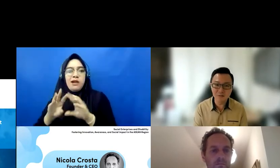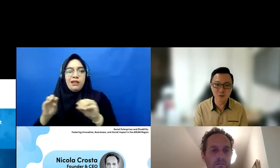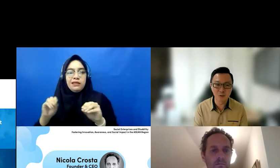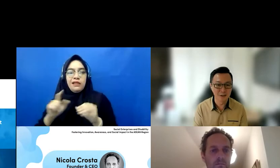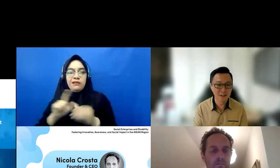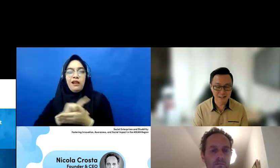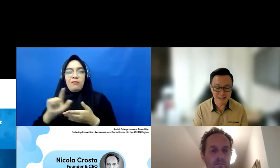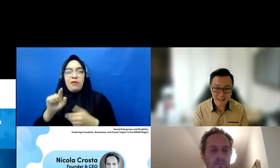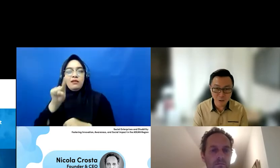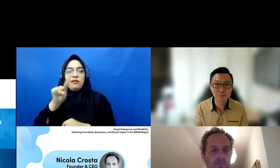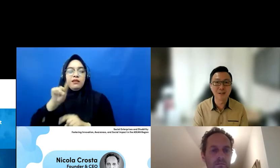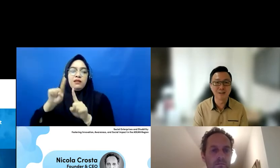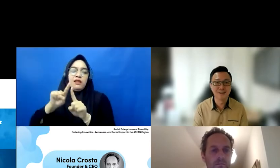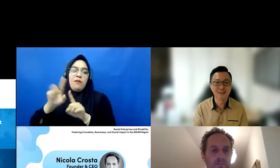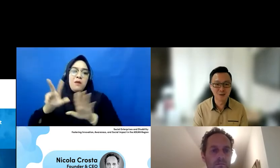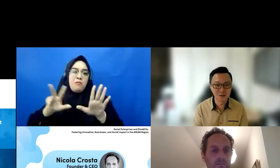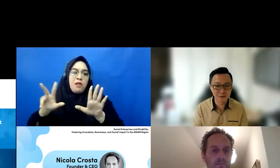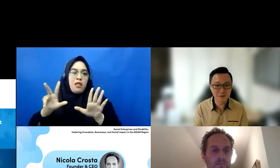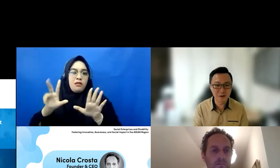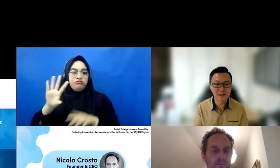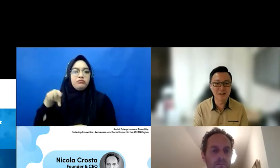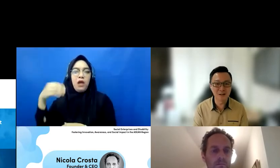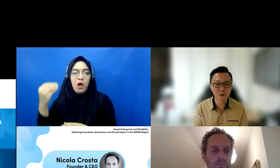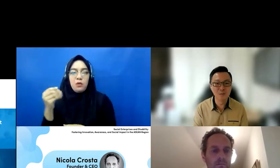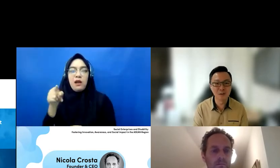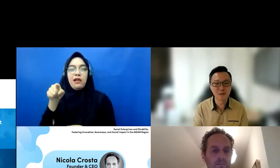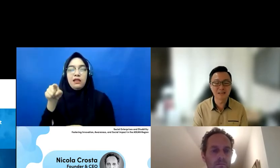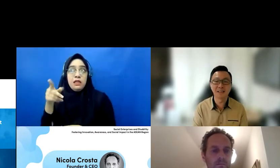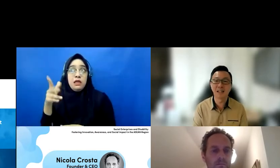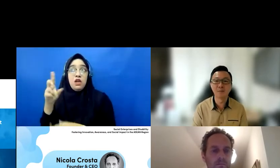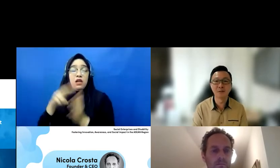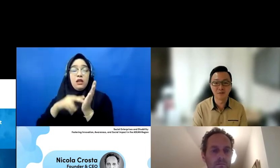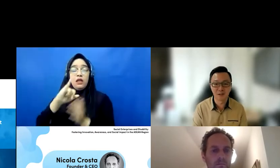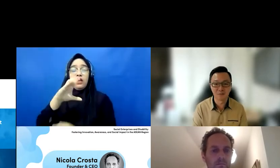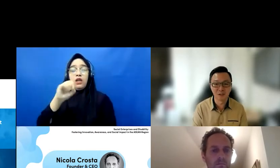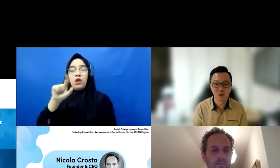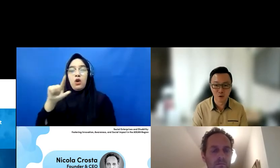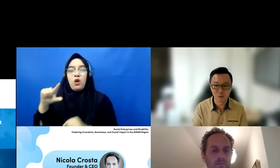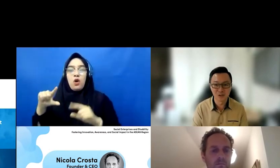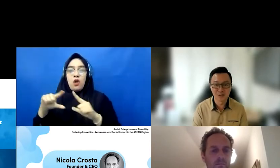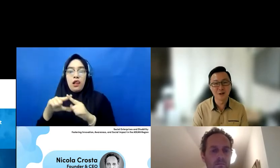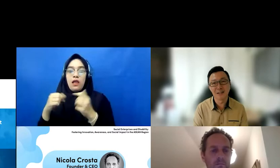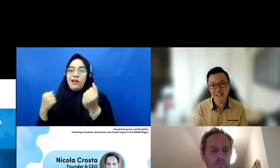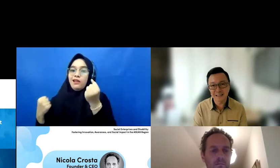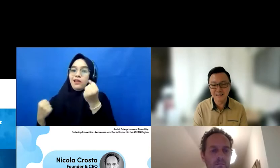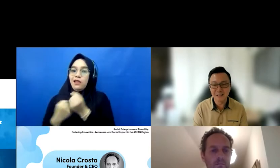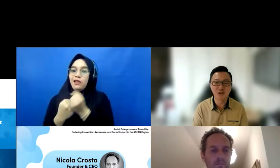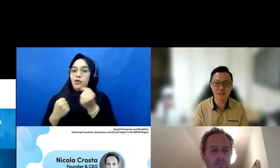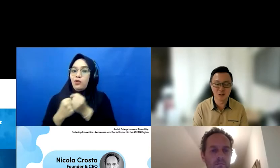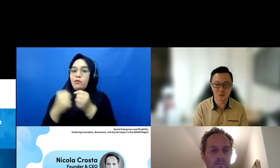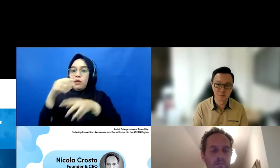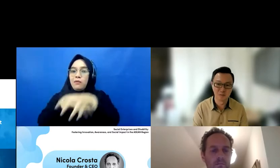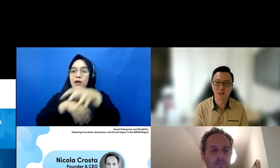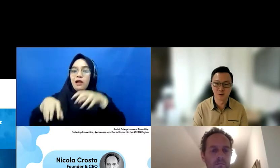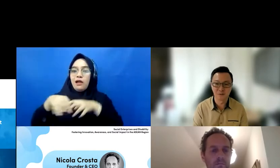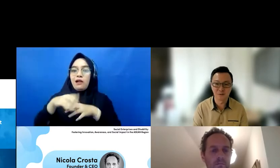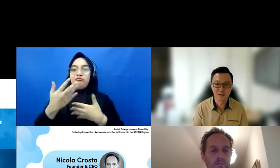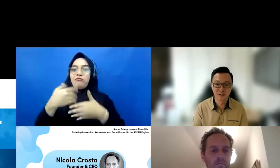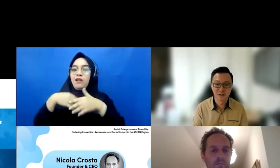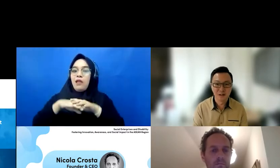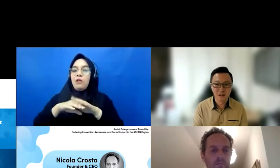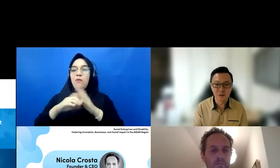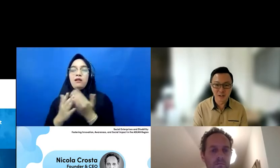played a key role in helping to define the Global Sustainable Development Goals, or the SDGs that we're familiar